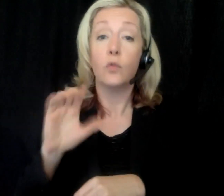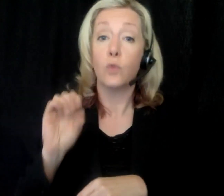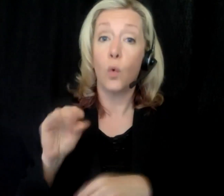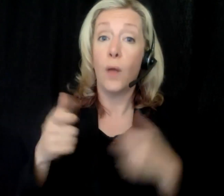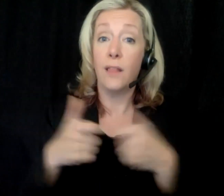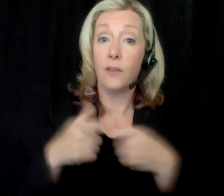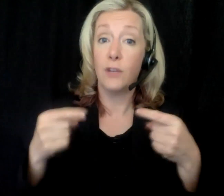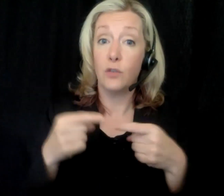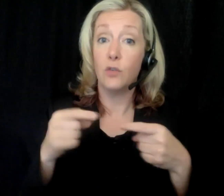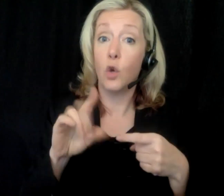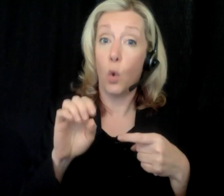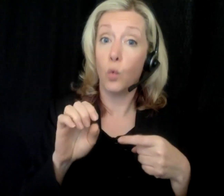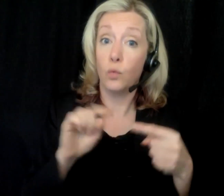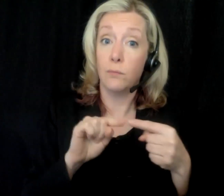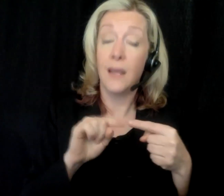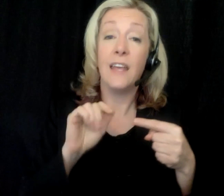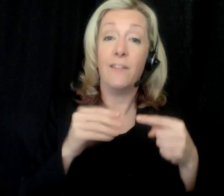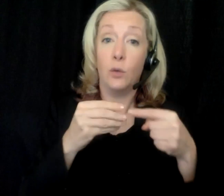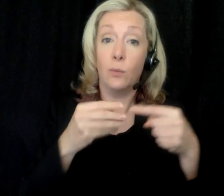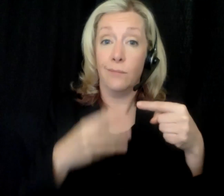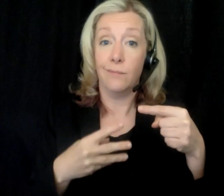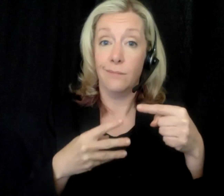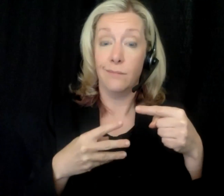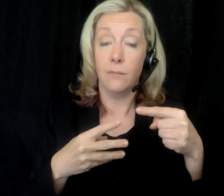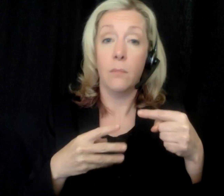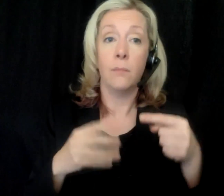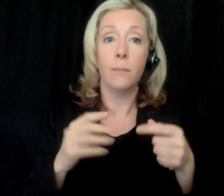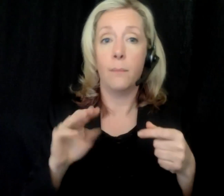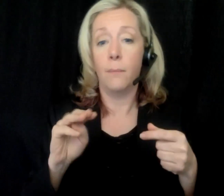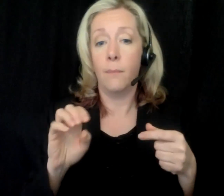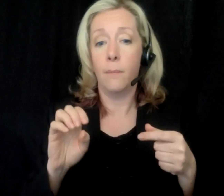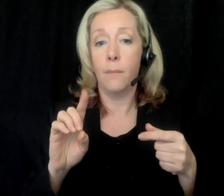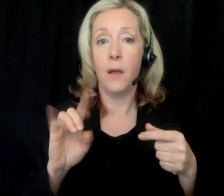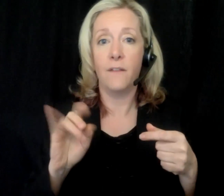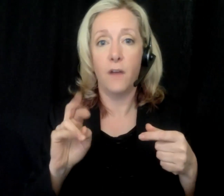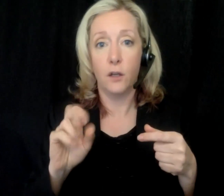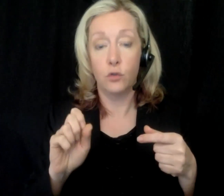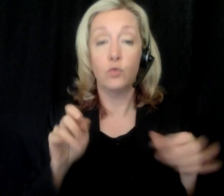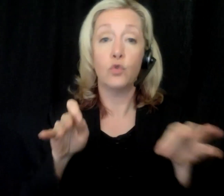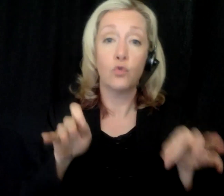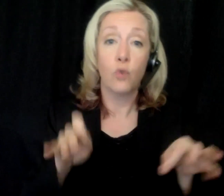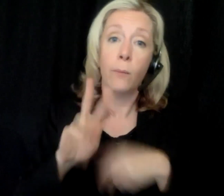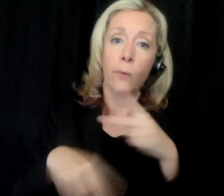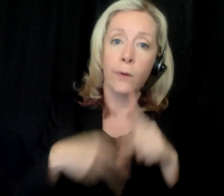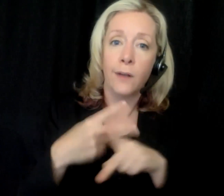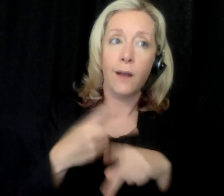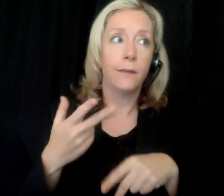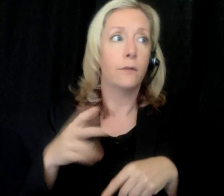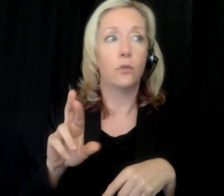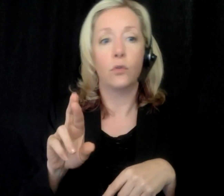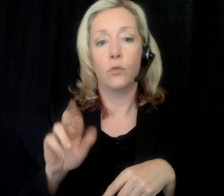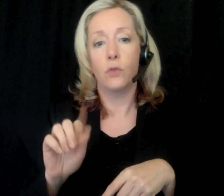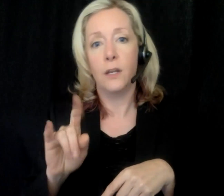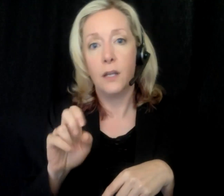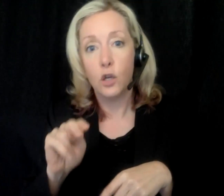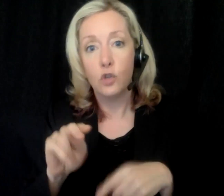code modifiers to describe the type of radiation, whether it's electricity or wireless or something else, and the duration